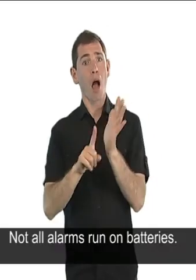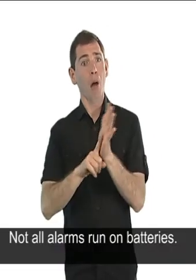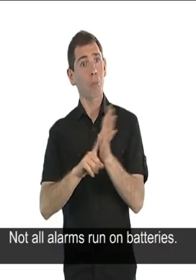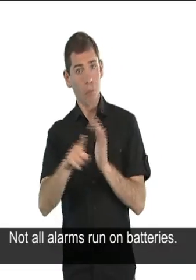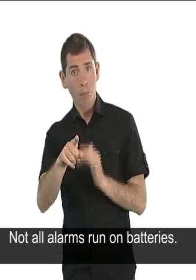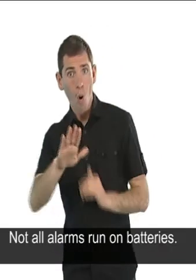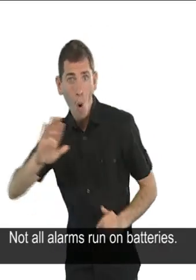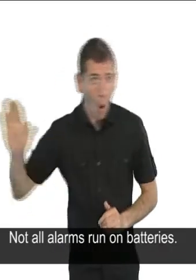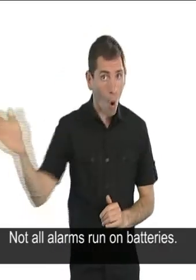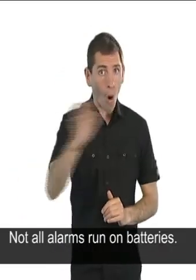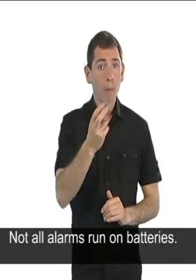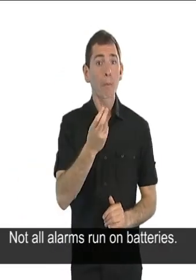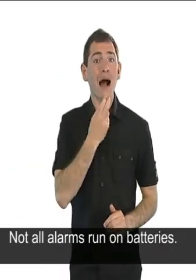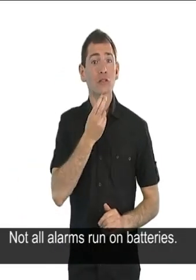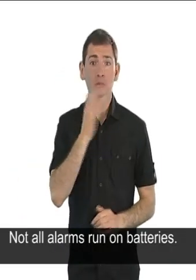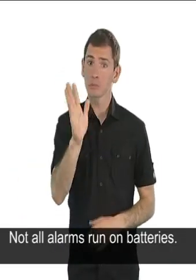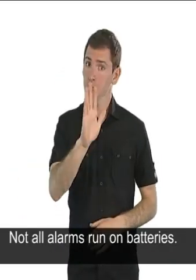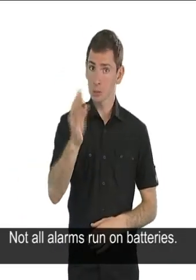Not all alarms run on batteries.